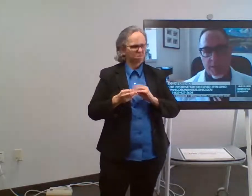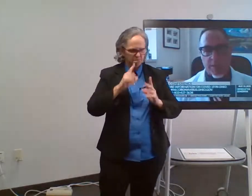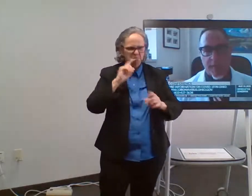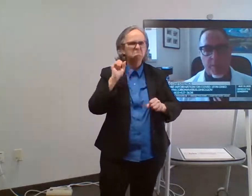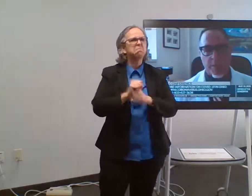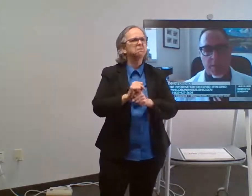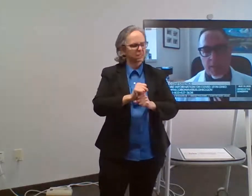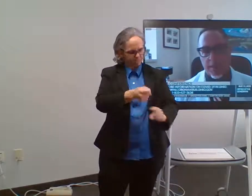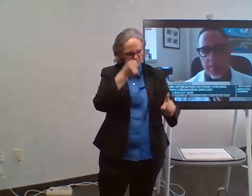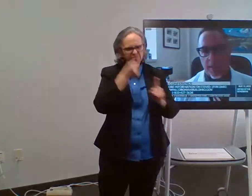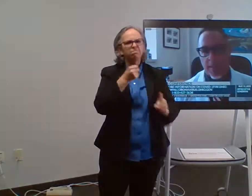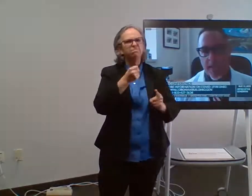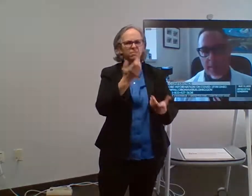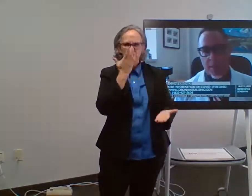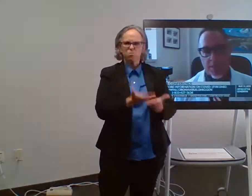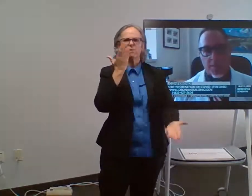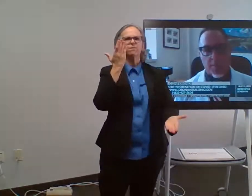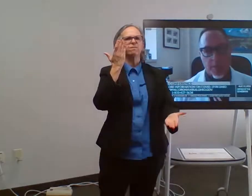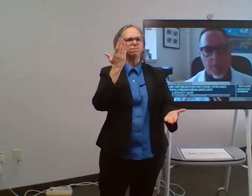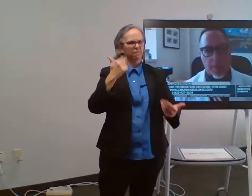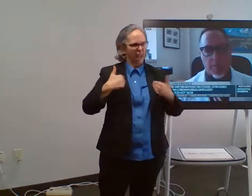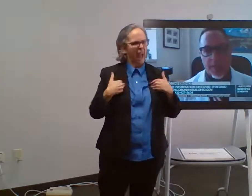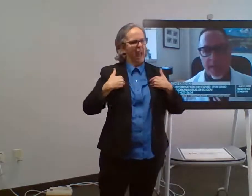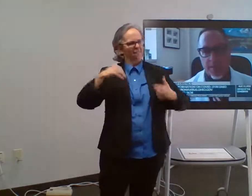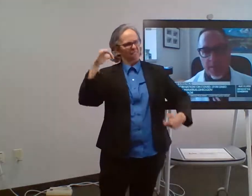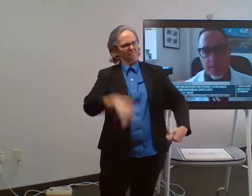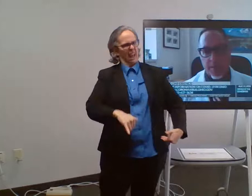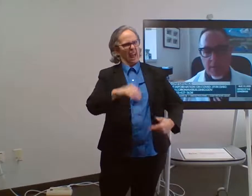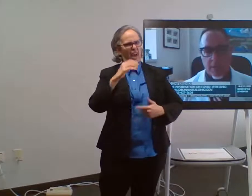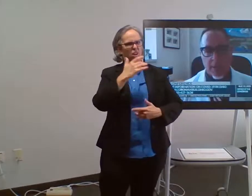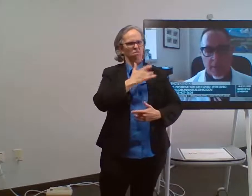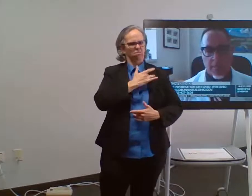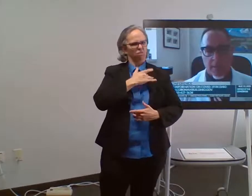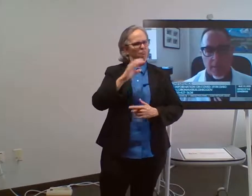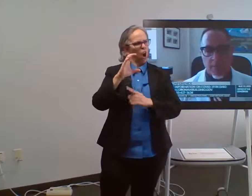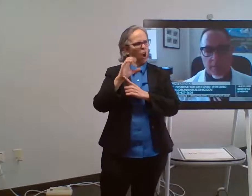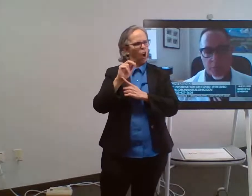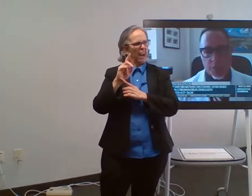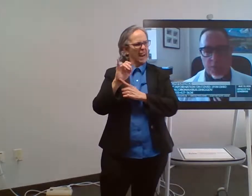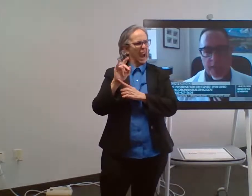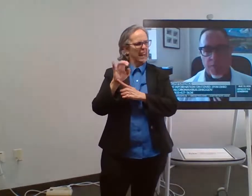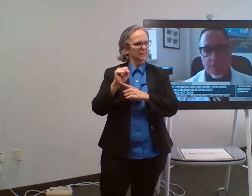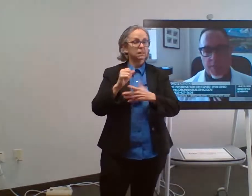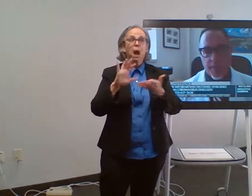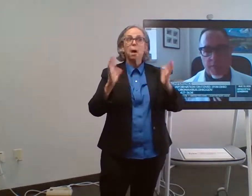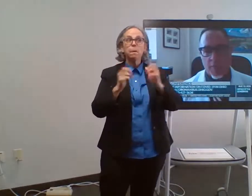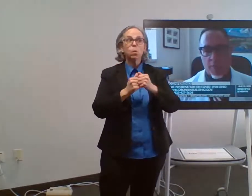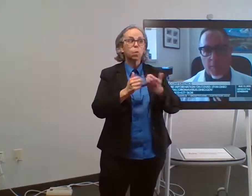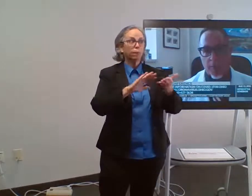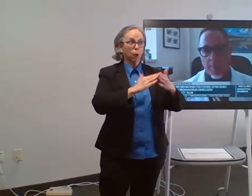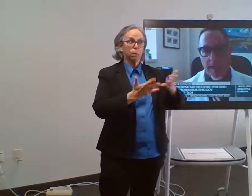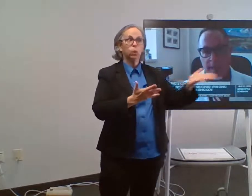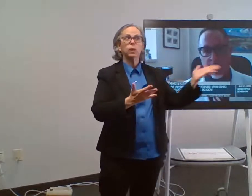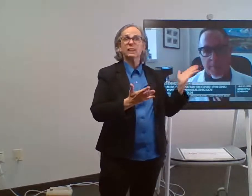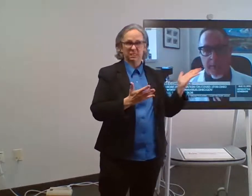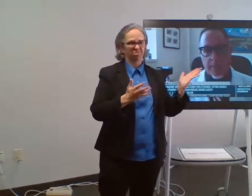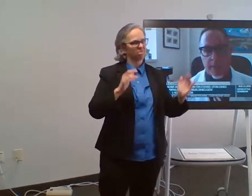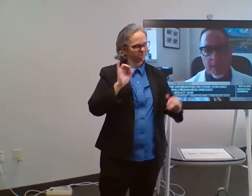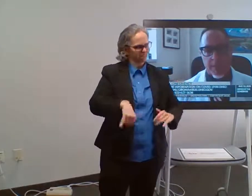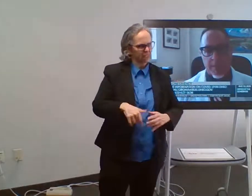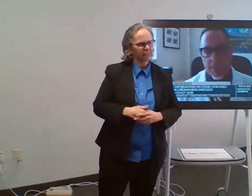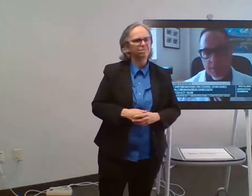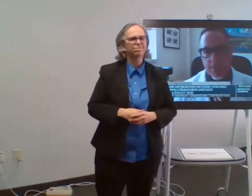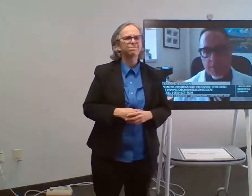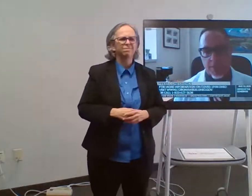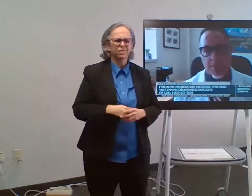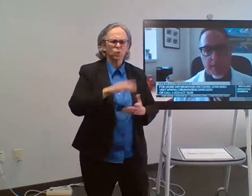that this does happen, and it happens in the community with athletes. And we're still not sure, again, the overall impact of what that